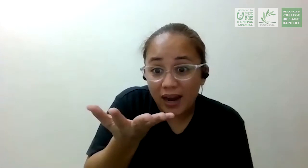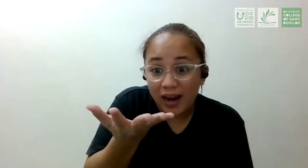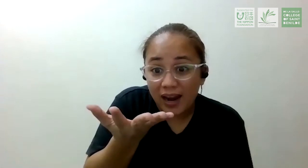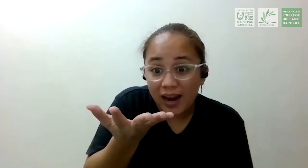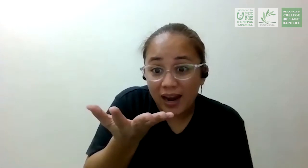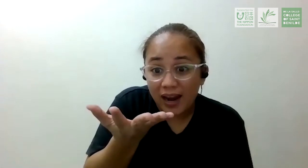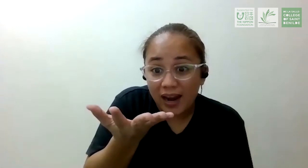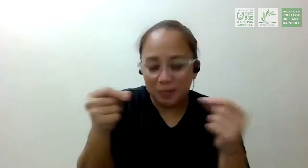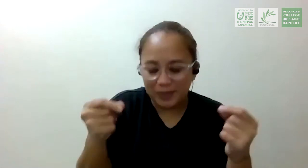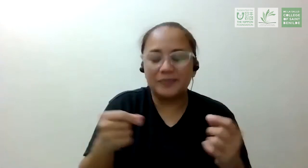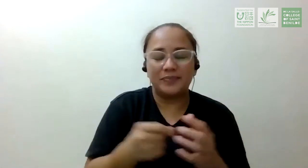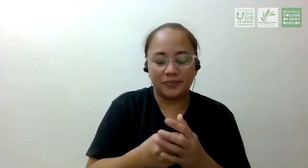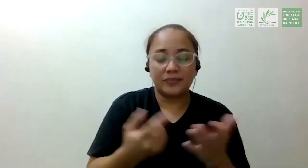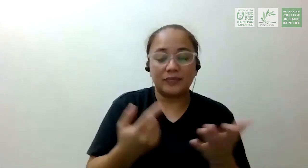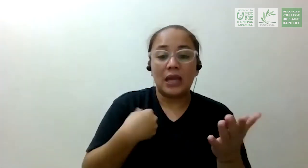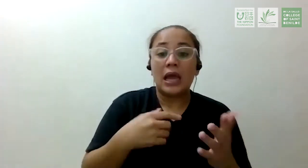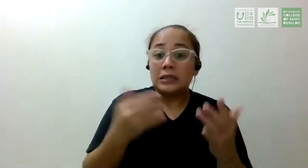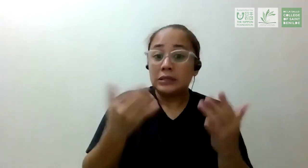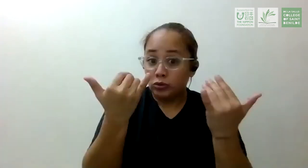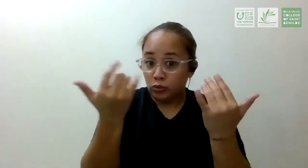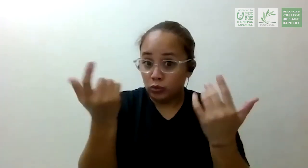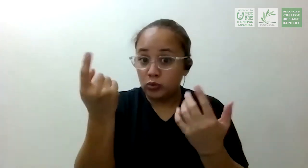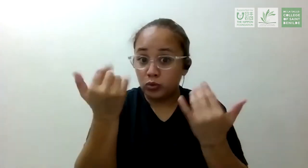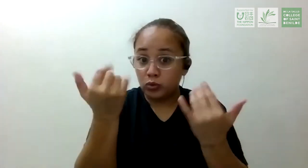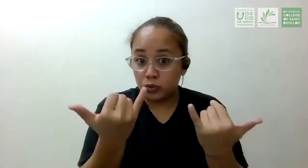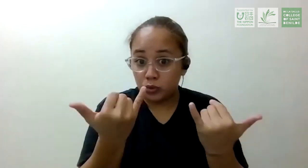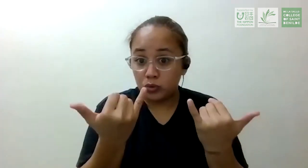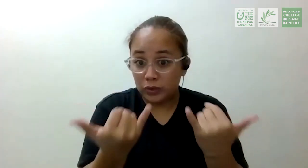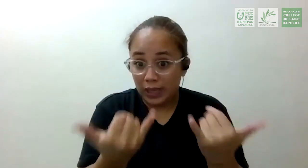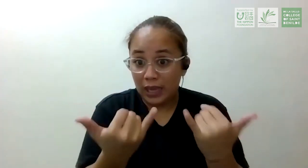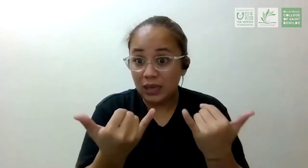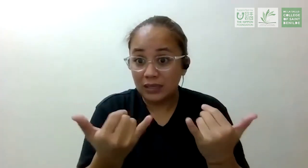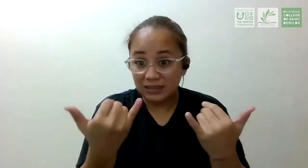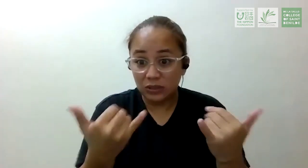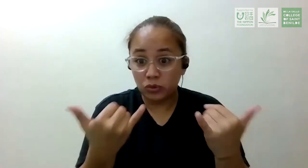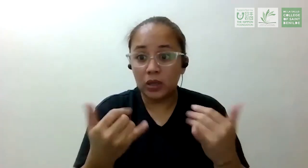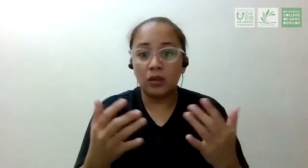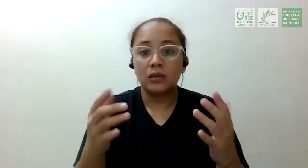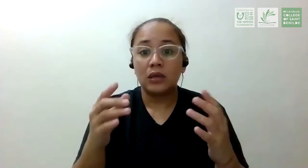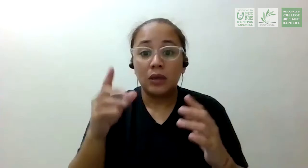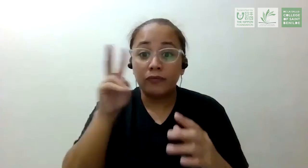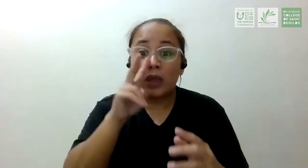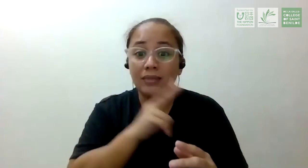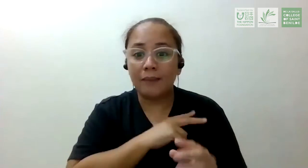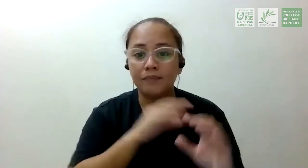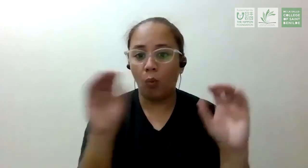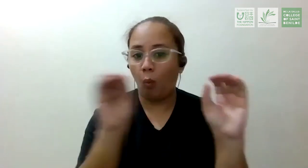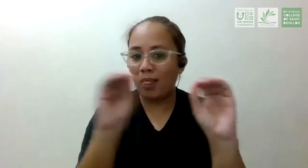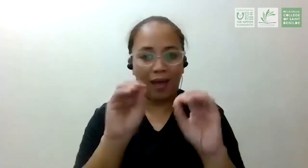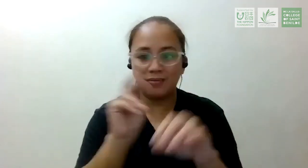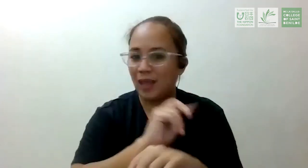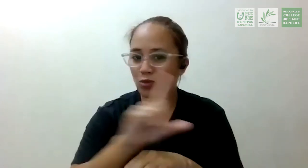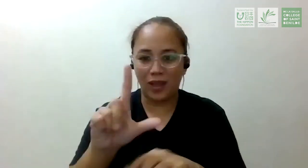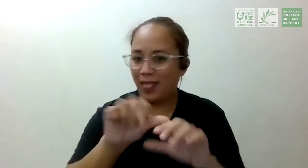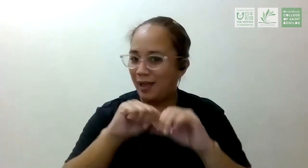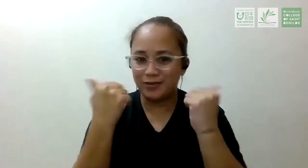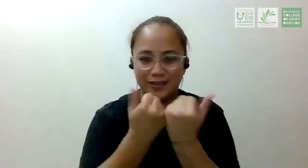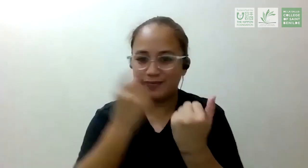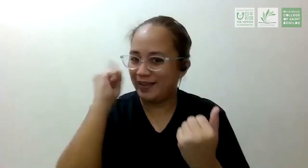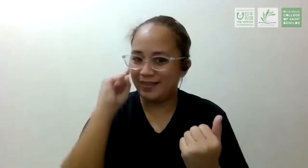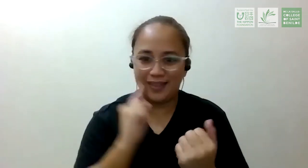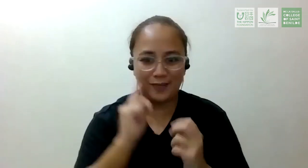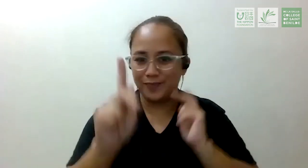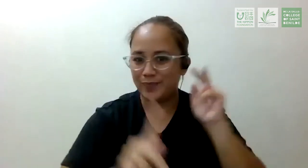And even today, Vietnam doesn't have a national association of deaf people. The deaf people